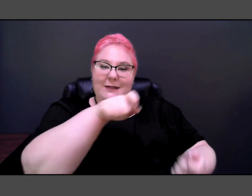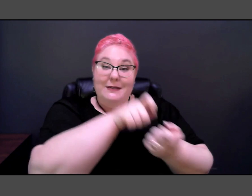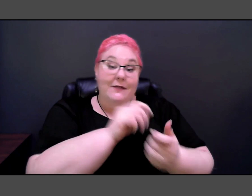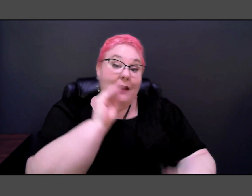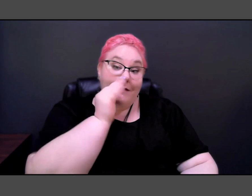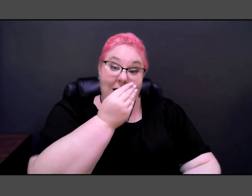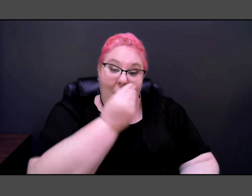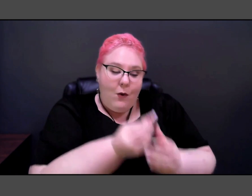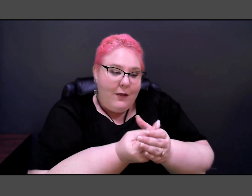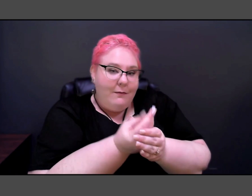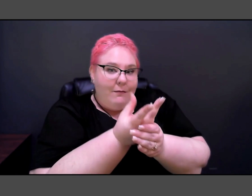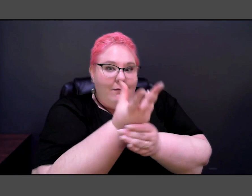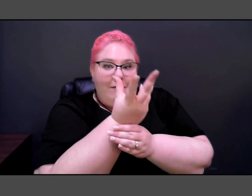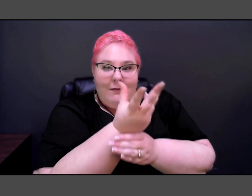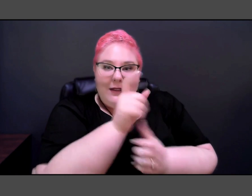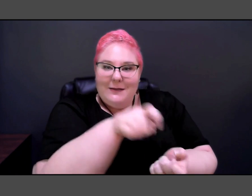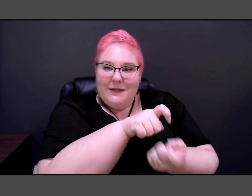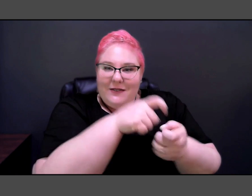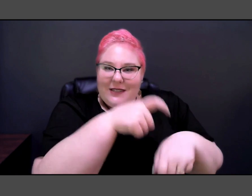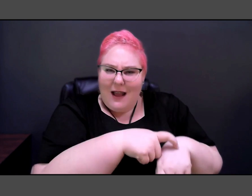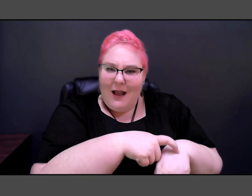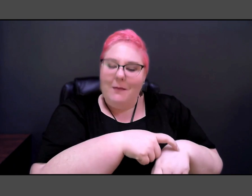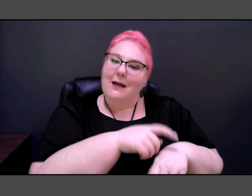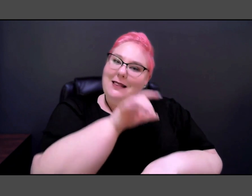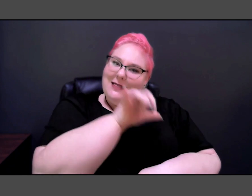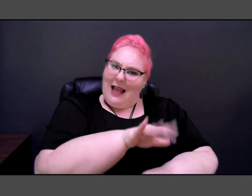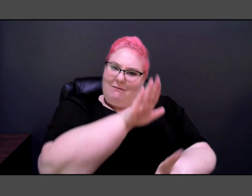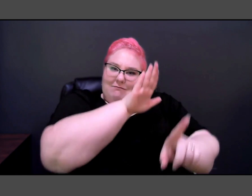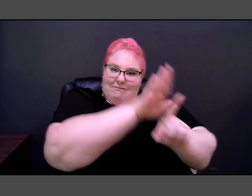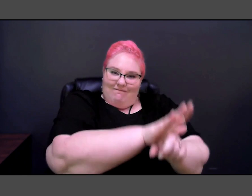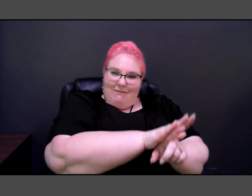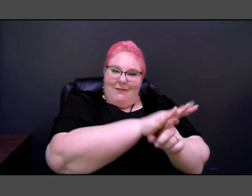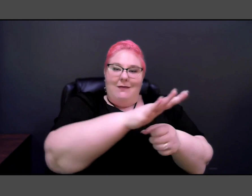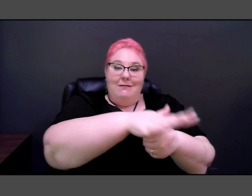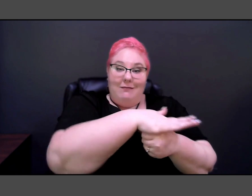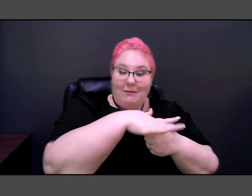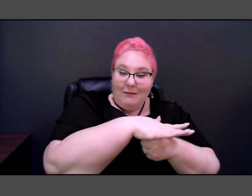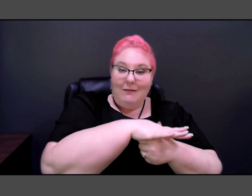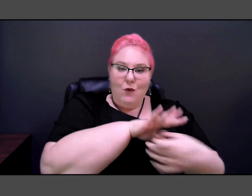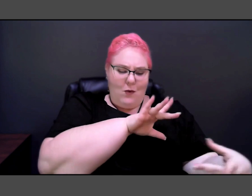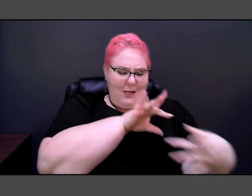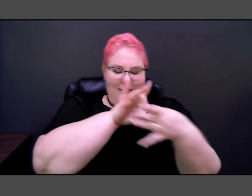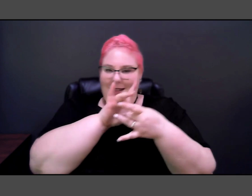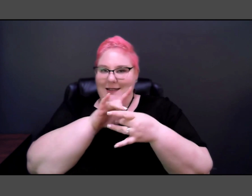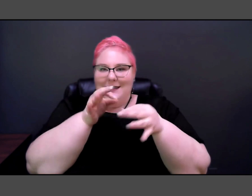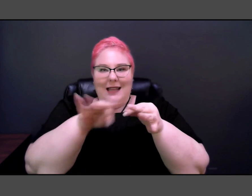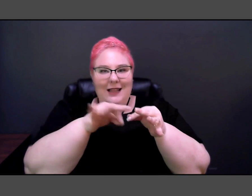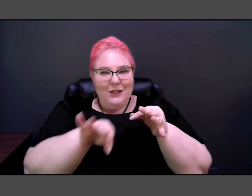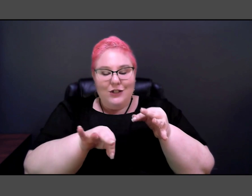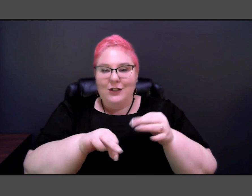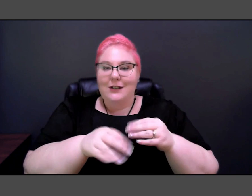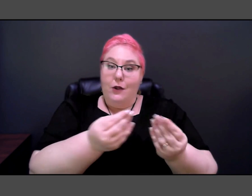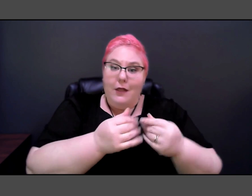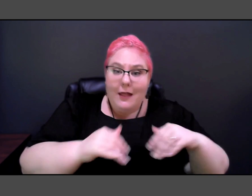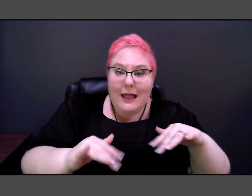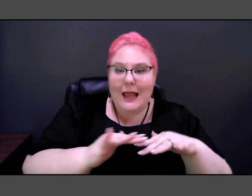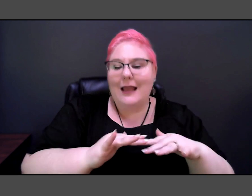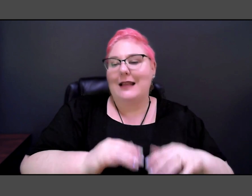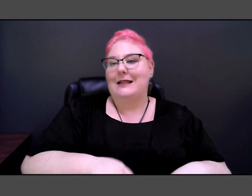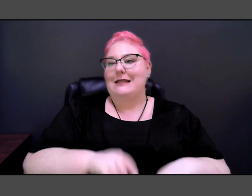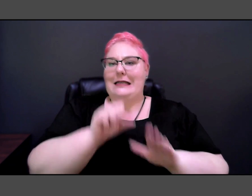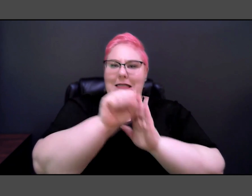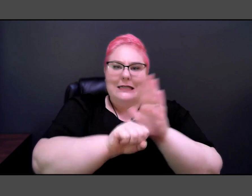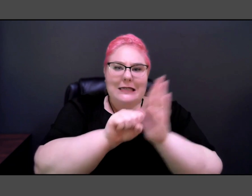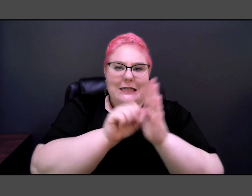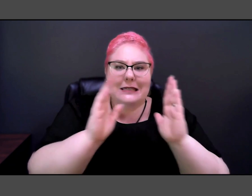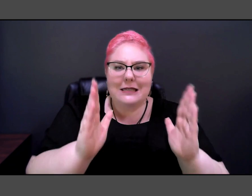are all things that are directly related to the geography, to the seasons, to the wildlife. It's